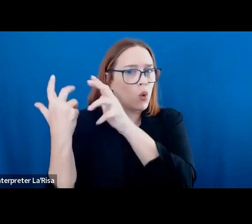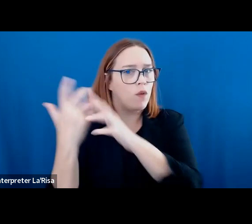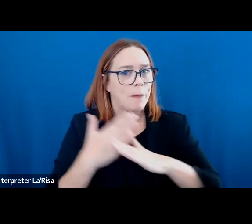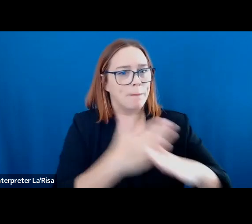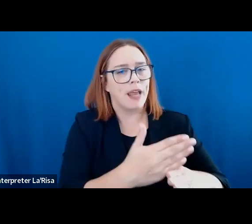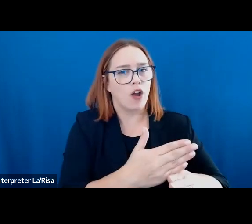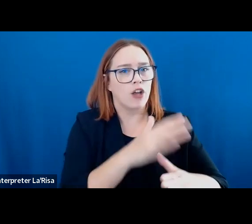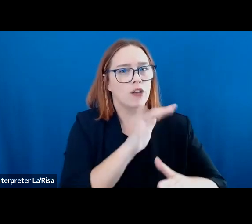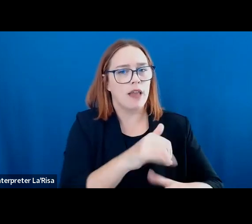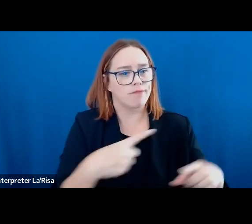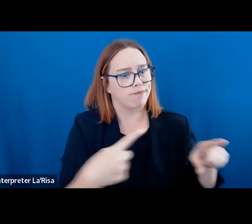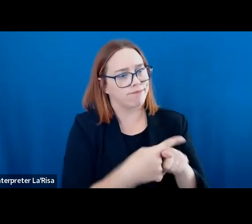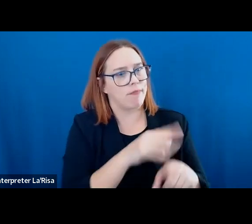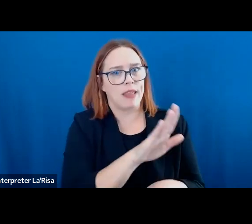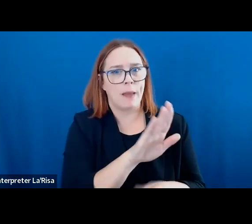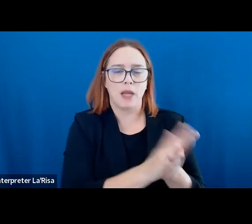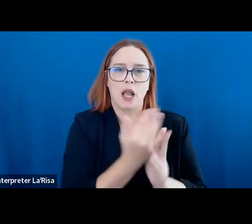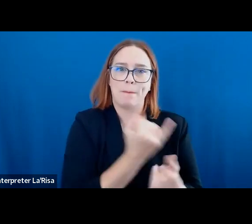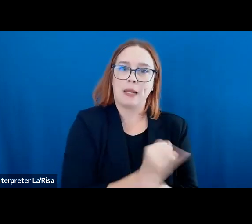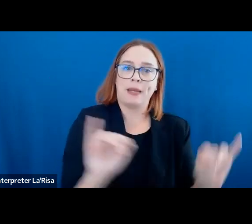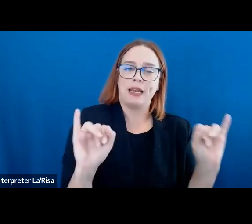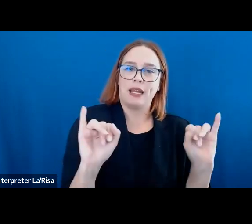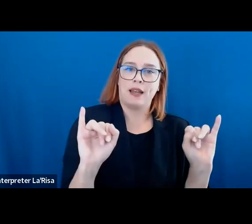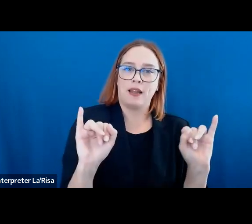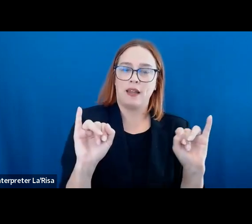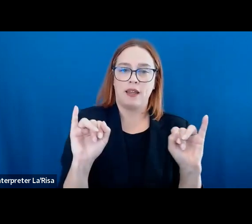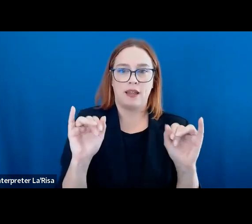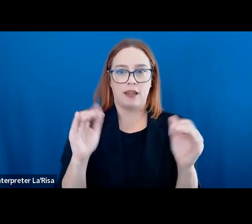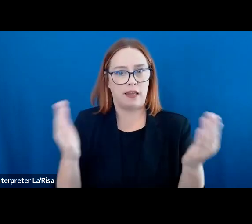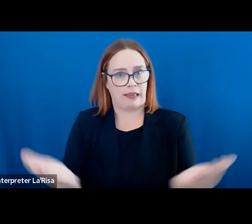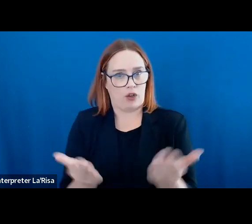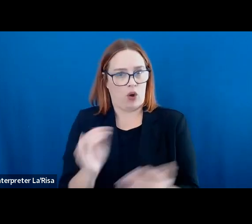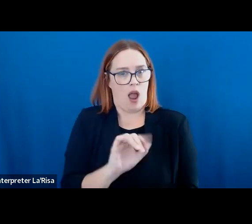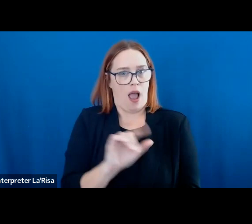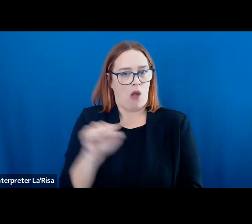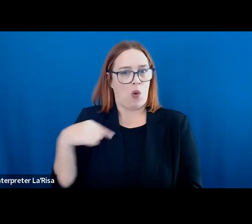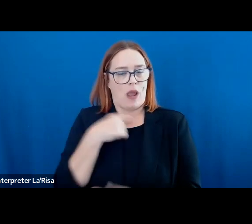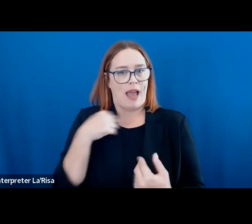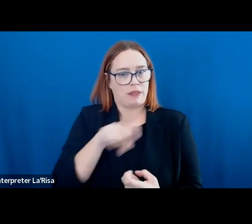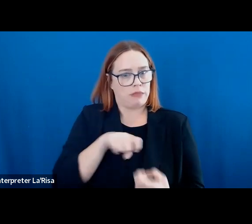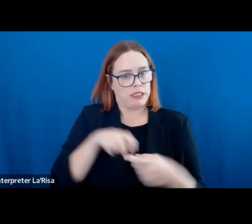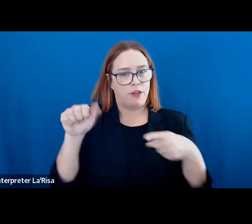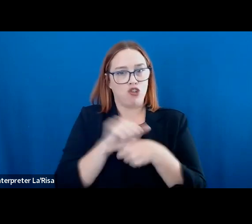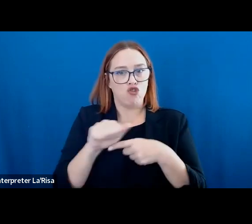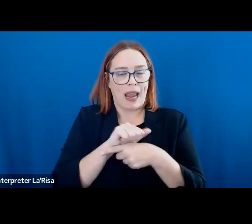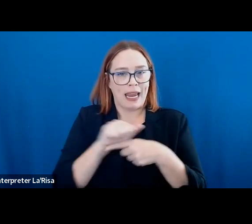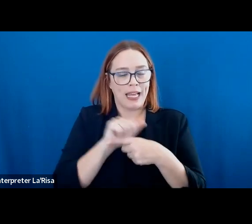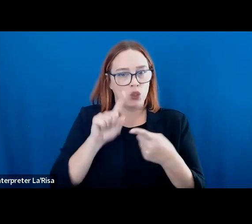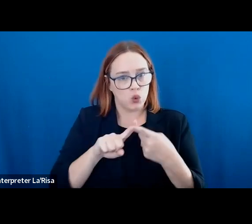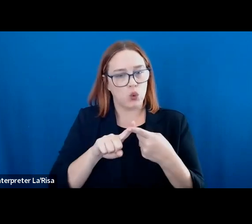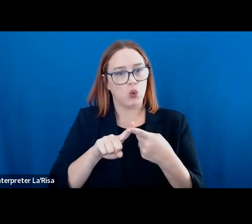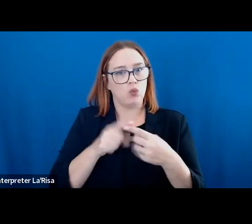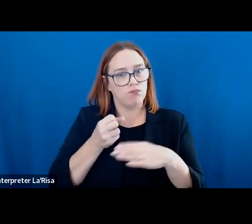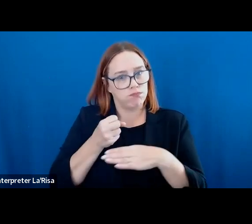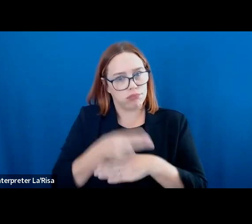independence? So as IL, we are specifically trained to overcome these barriers, these systemic